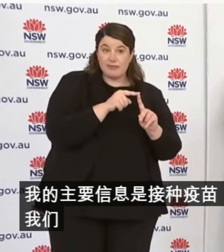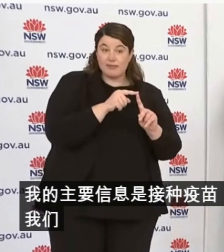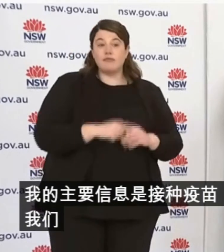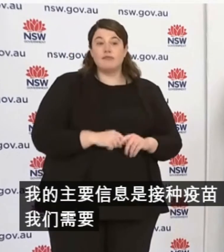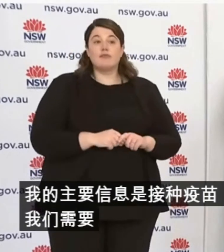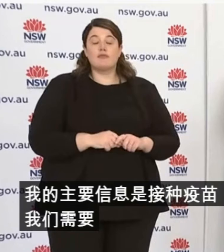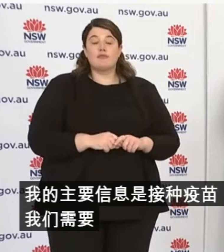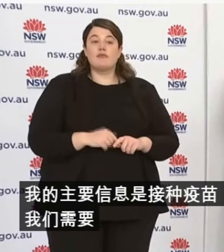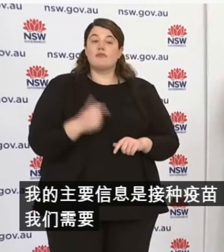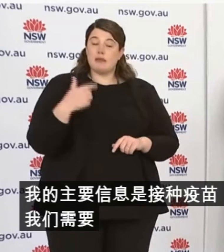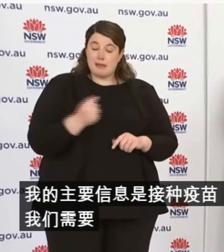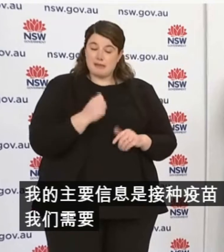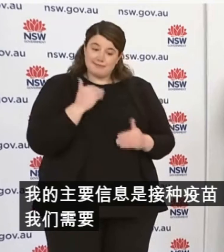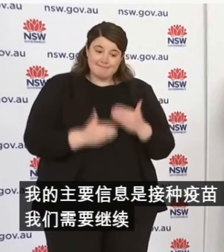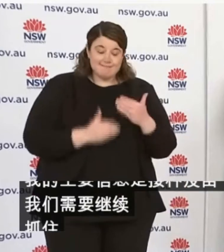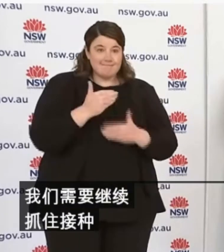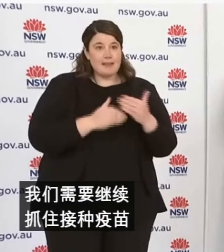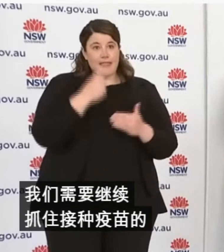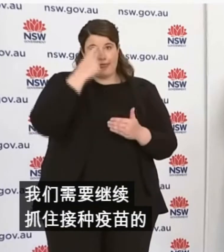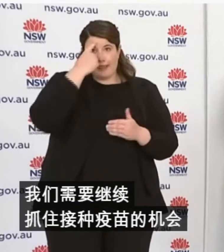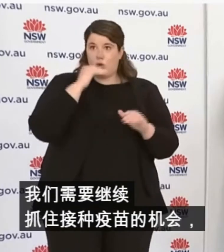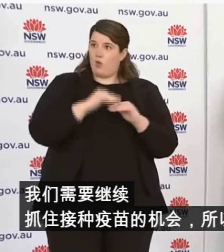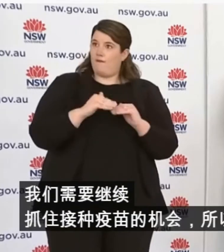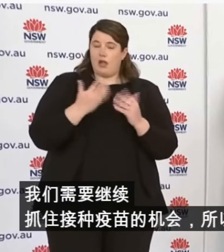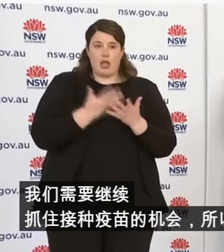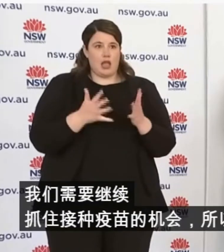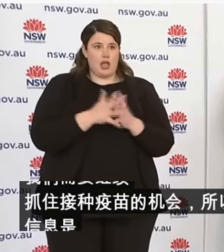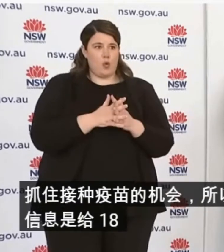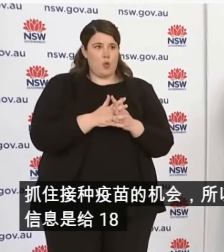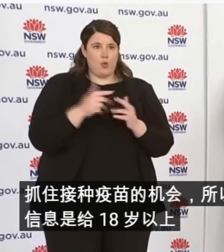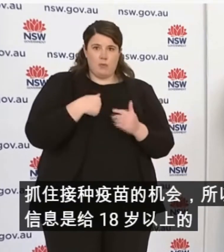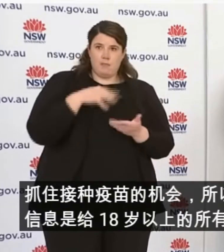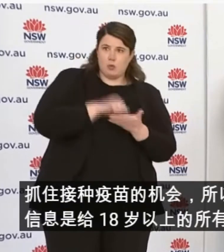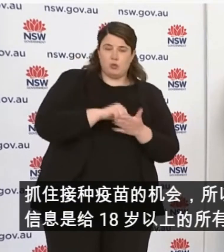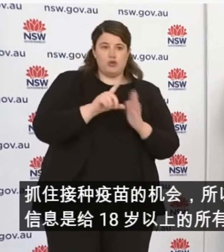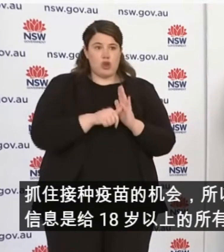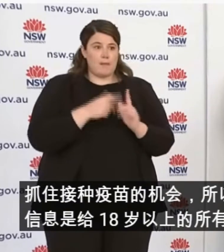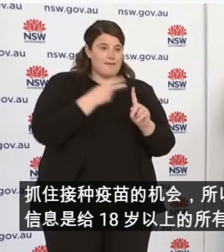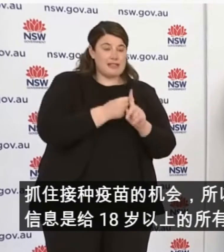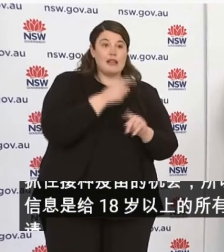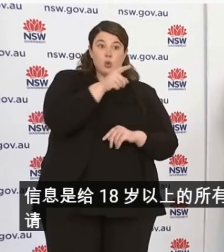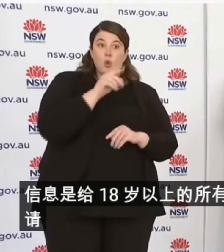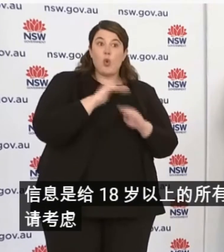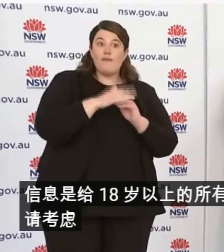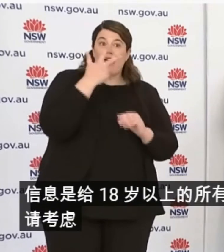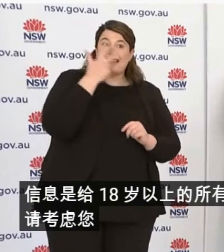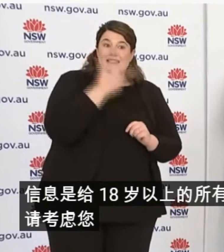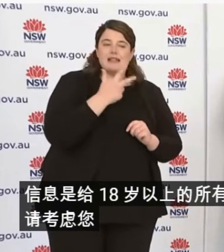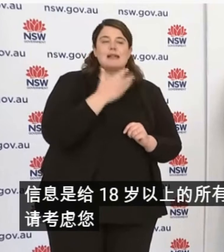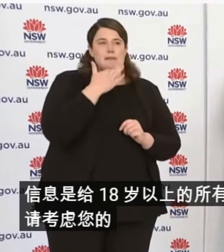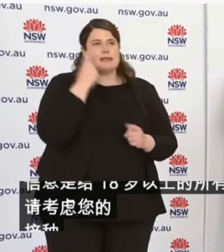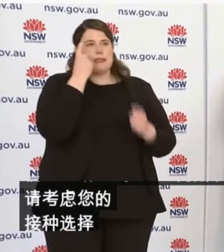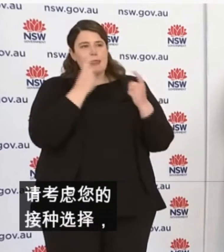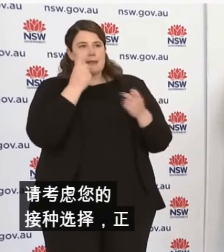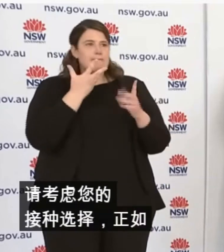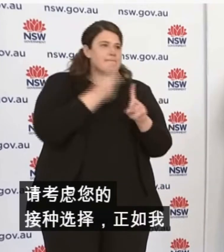to continue to take up the opportunities for vaccination. So my message is to everyone over 18, please consider your